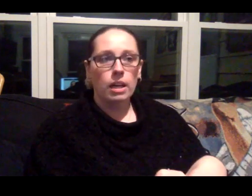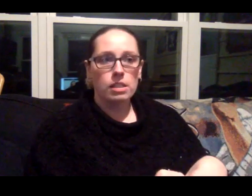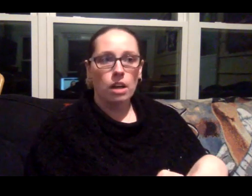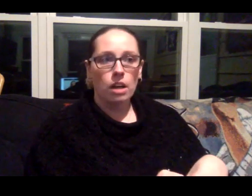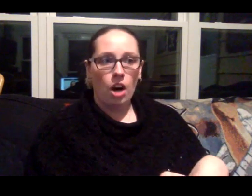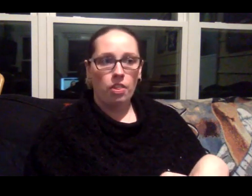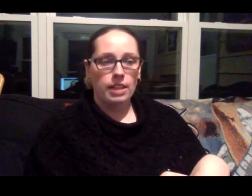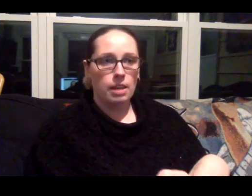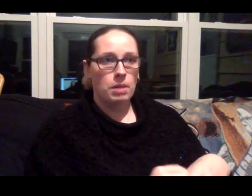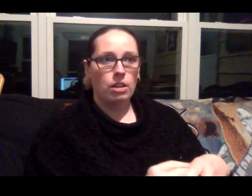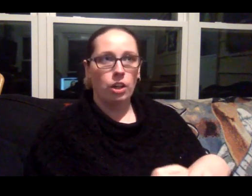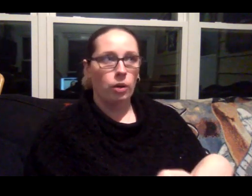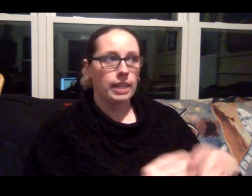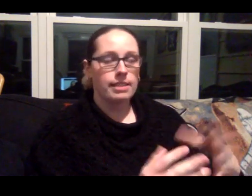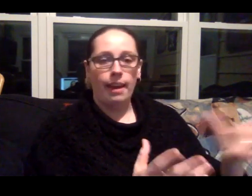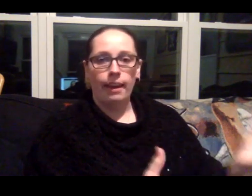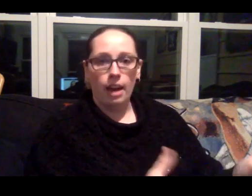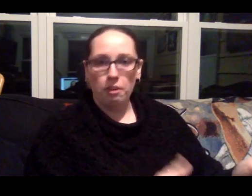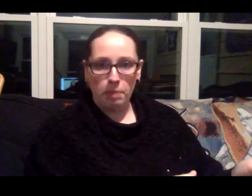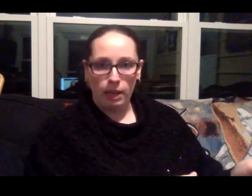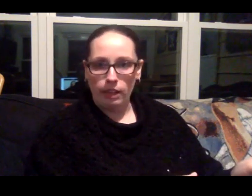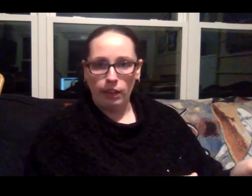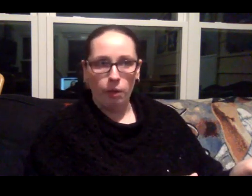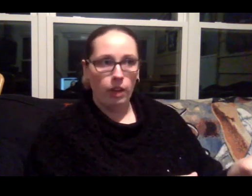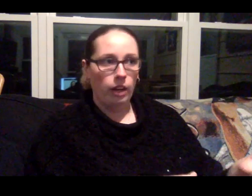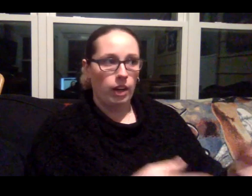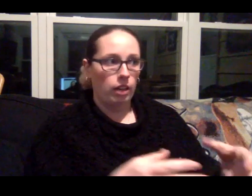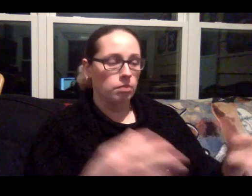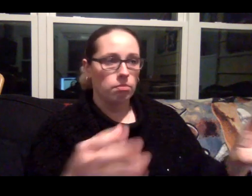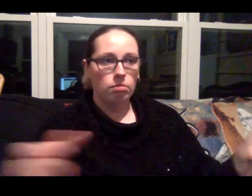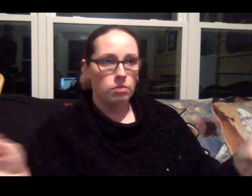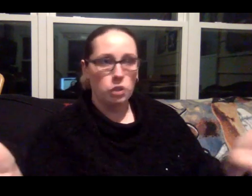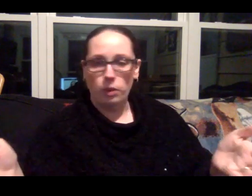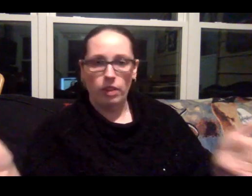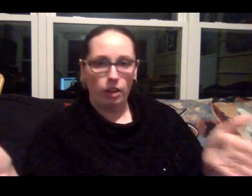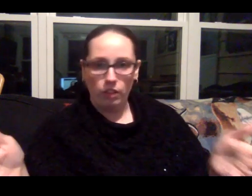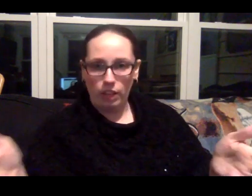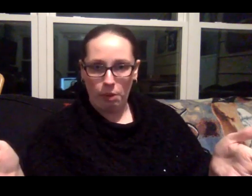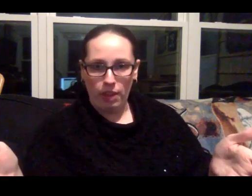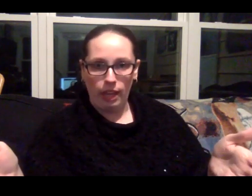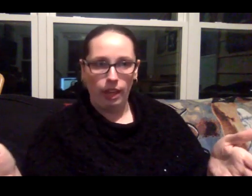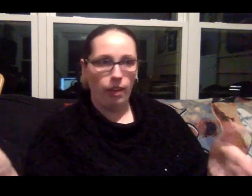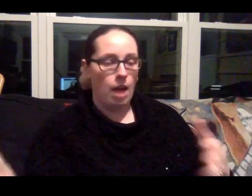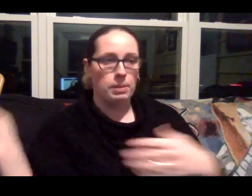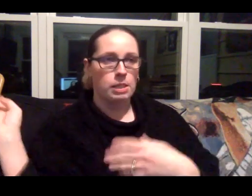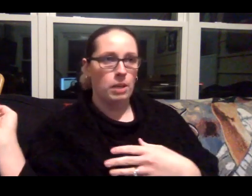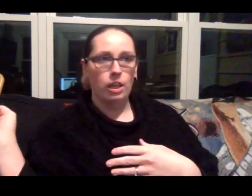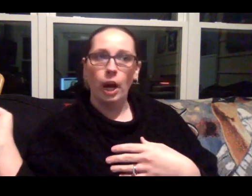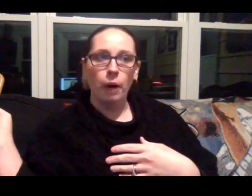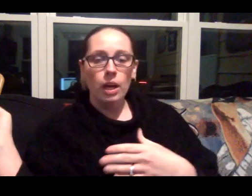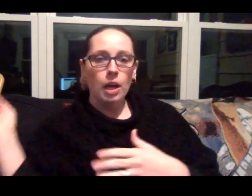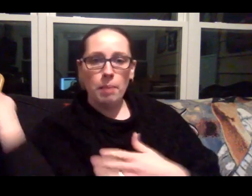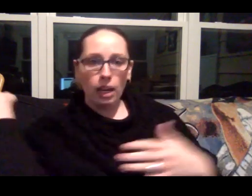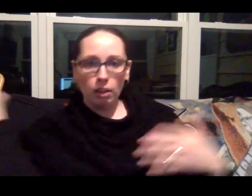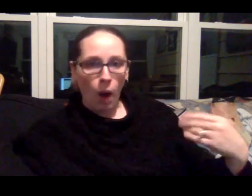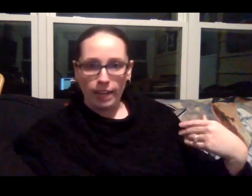because there are things, I mean, you know, let's say, God forbid, you know, they're, they're doing their video thing and there happens to be, you